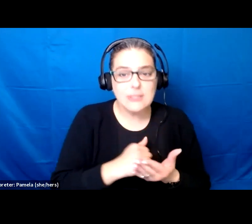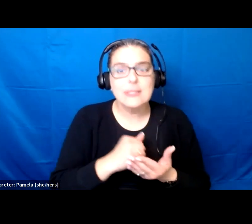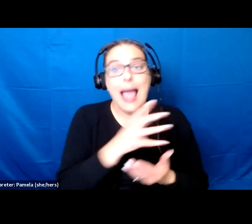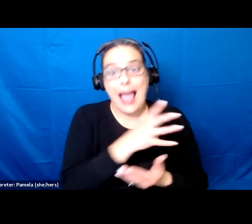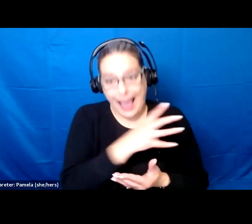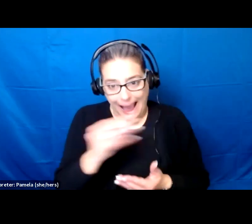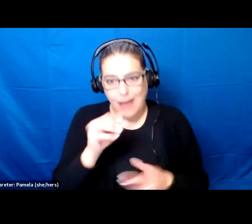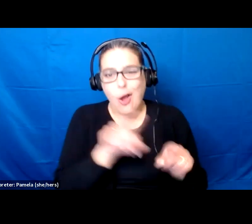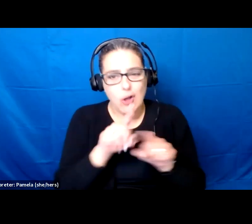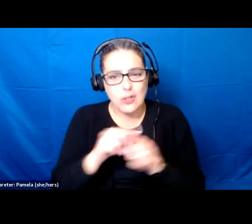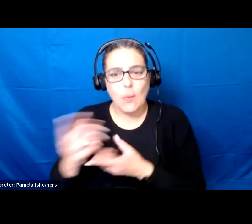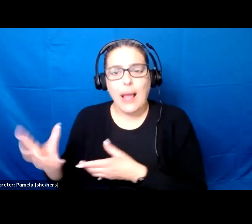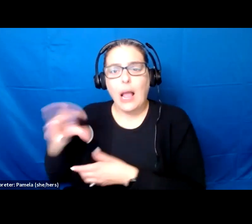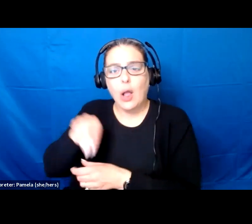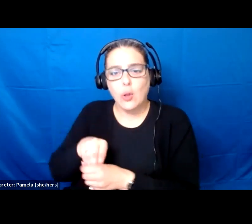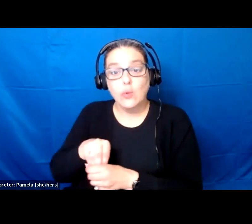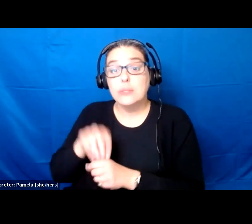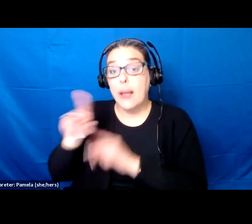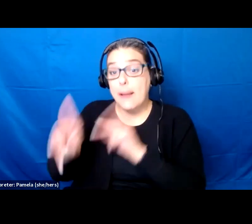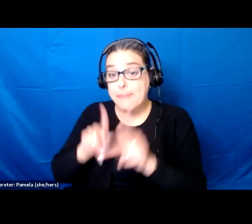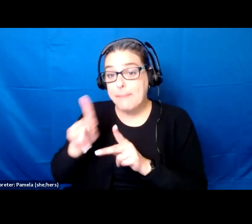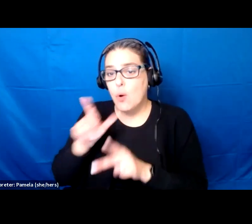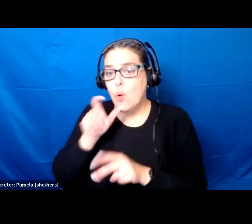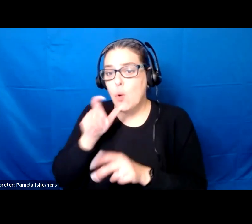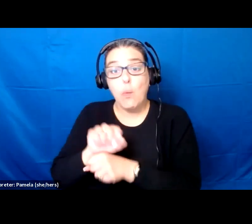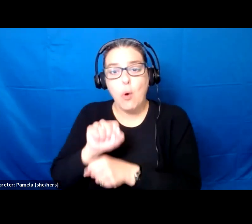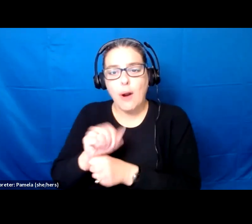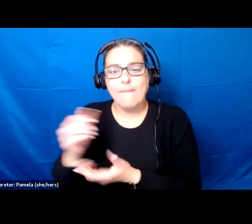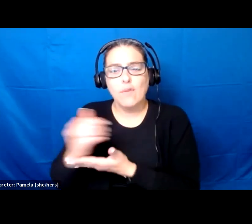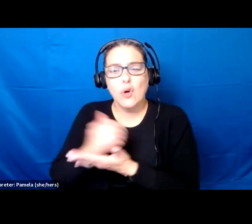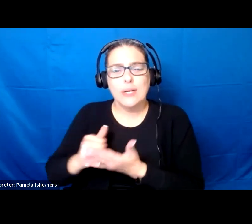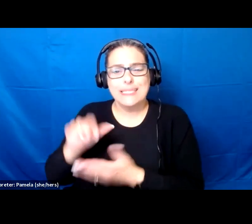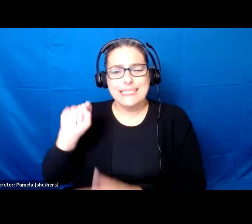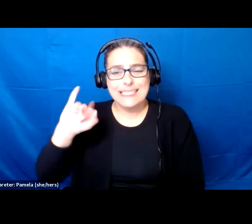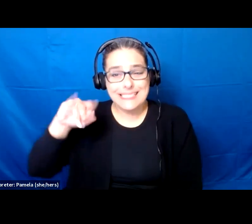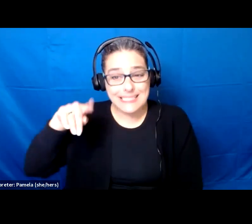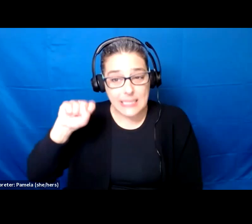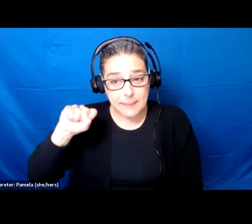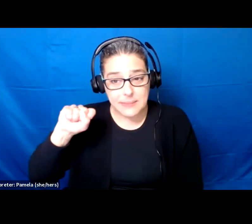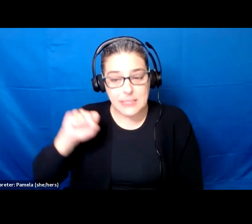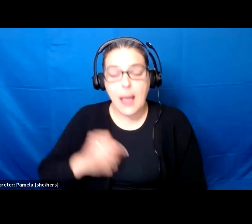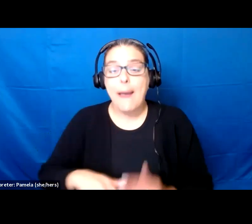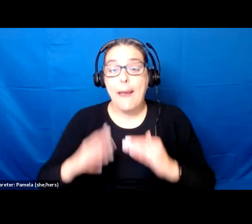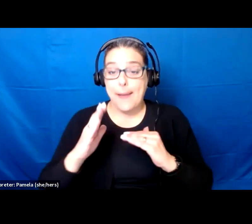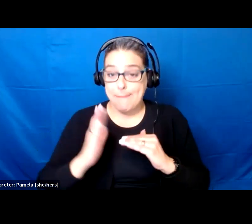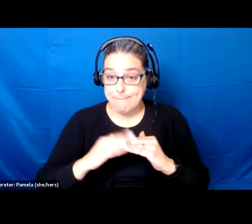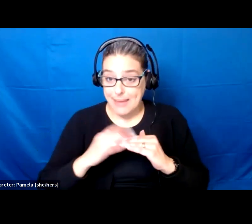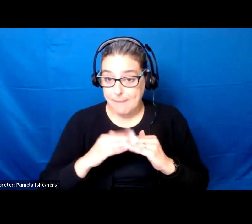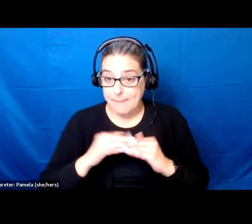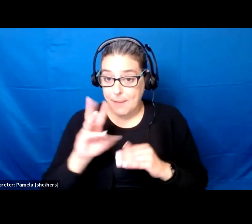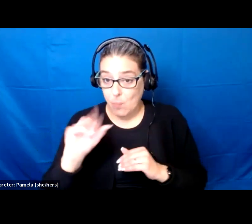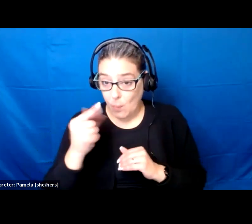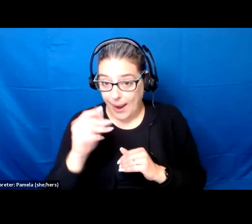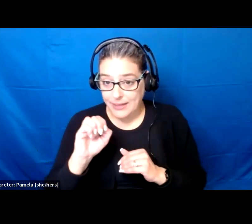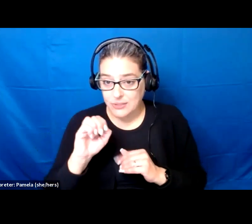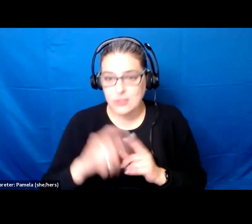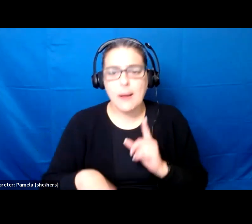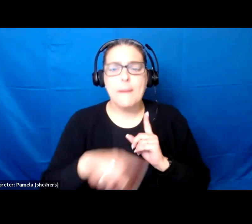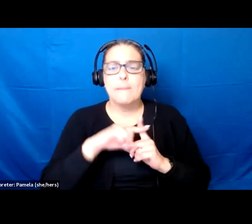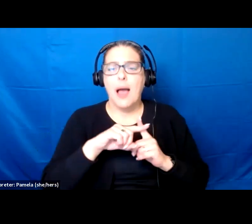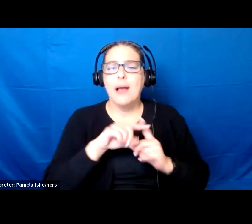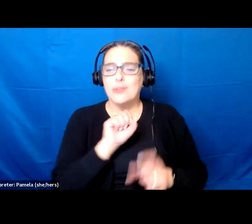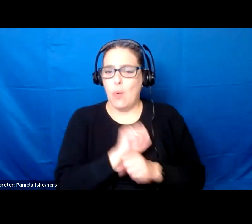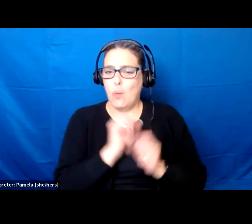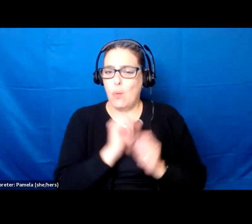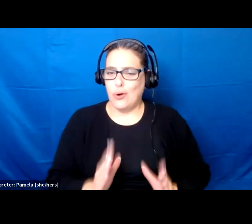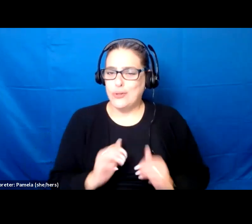who work for tips, minimum wage workers, and workers with disabilities. The study